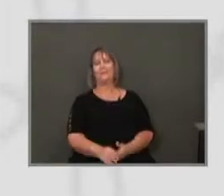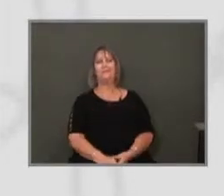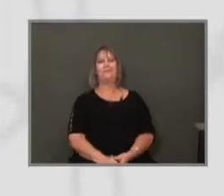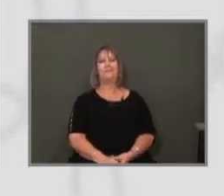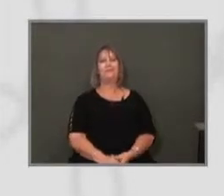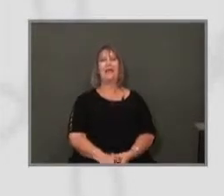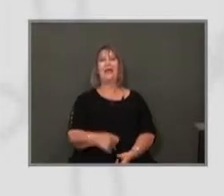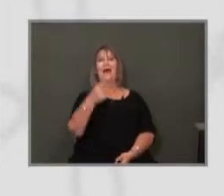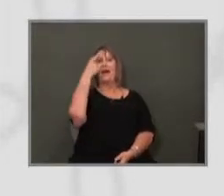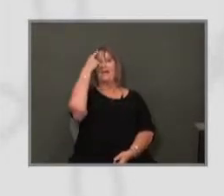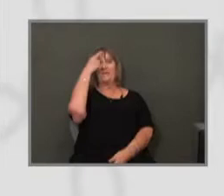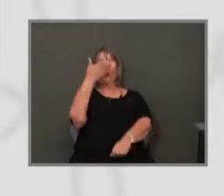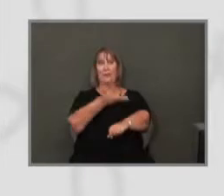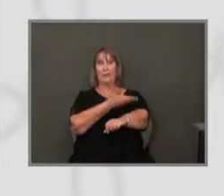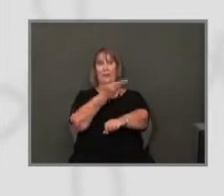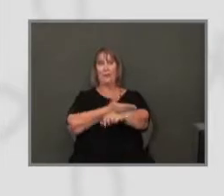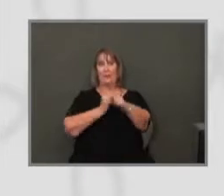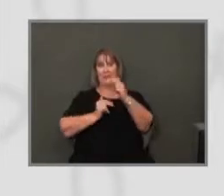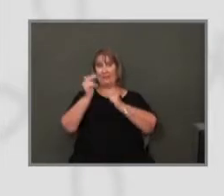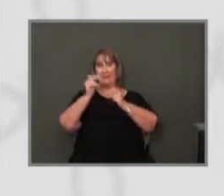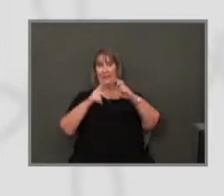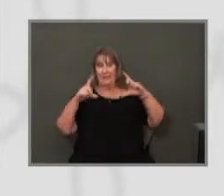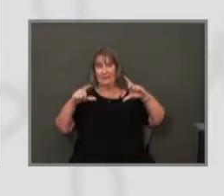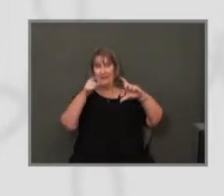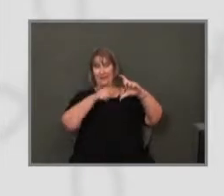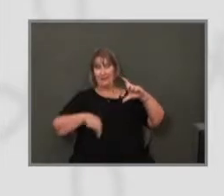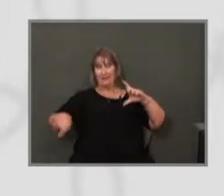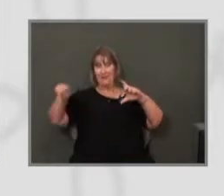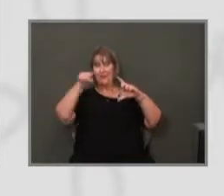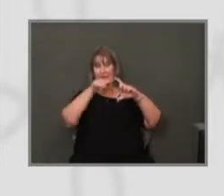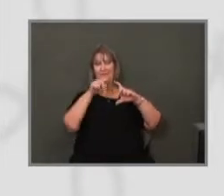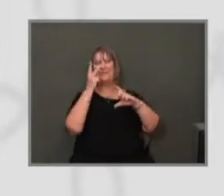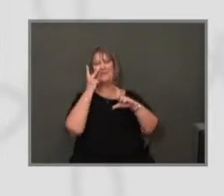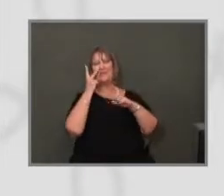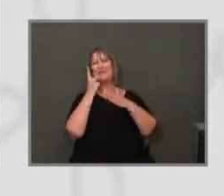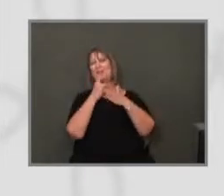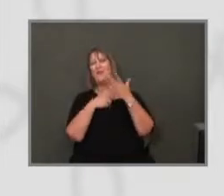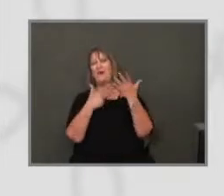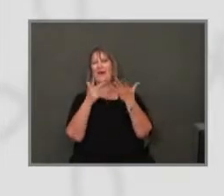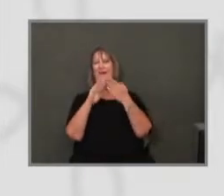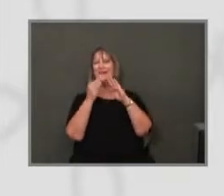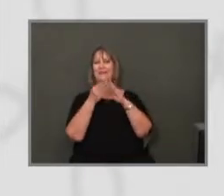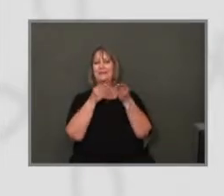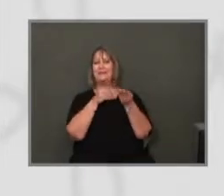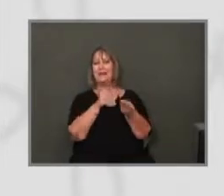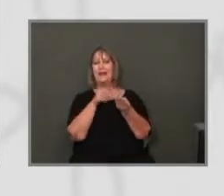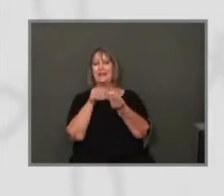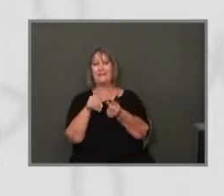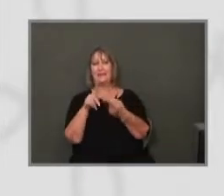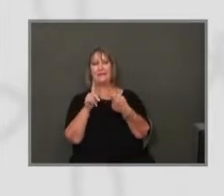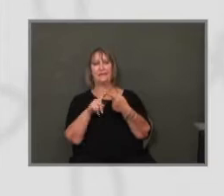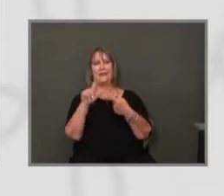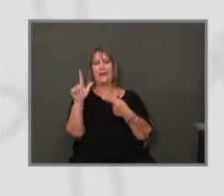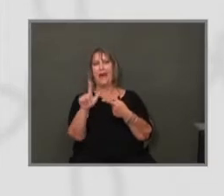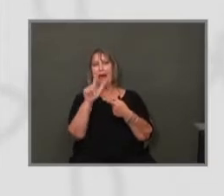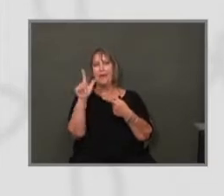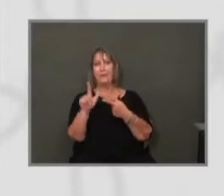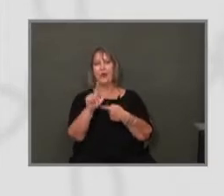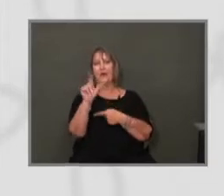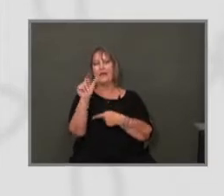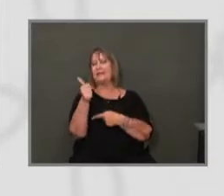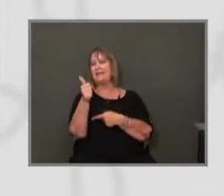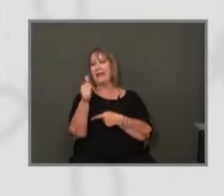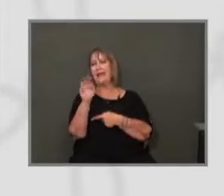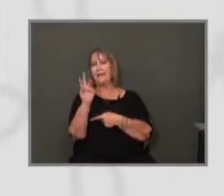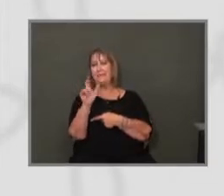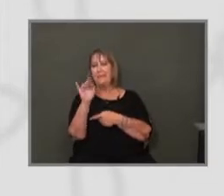budget. If you go around the ring there, those are the major areas where we spend our money. The library system, $10 million in our